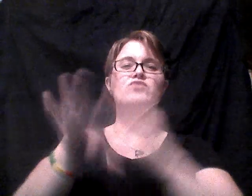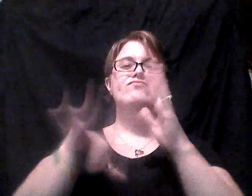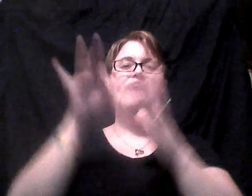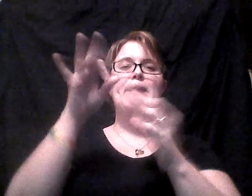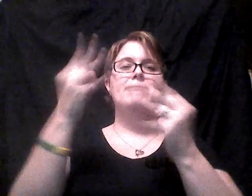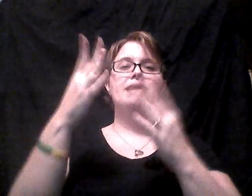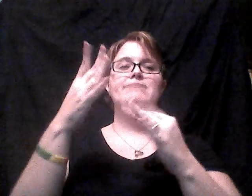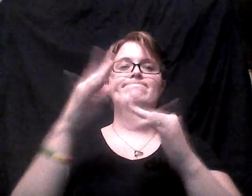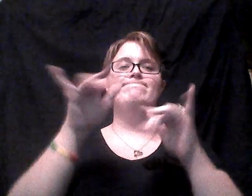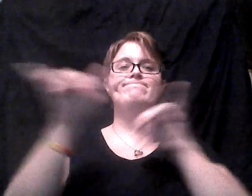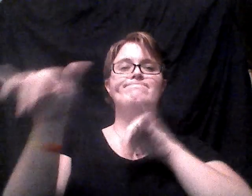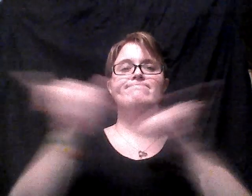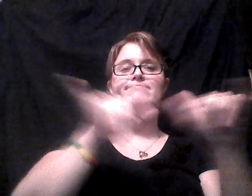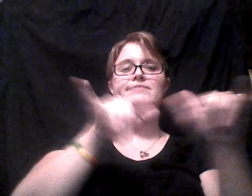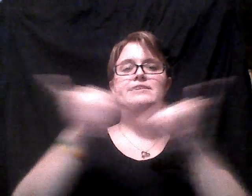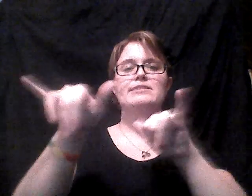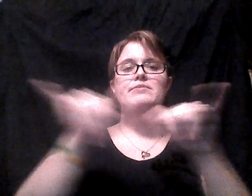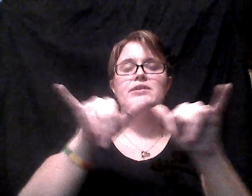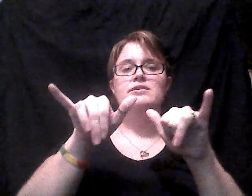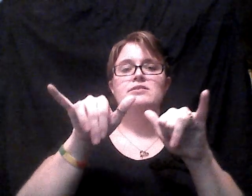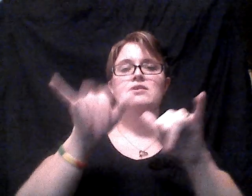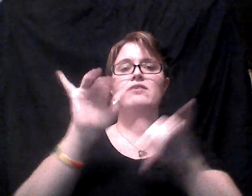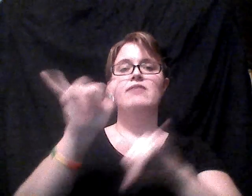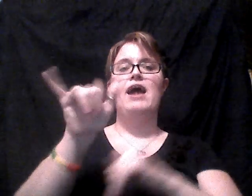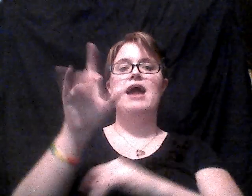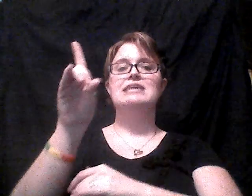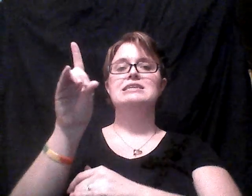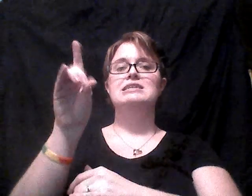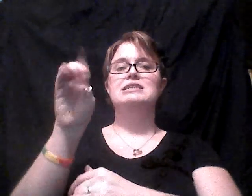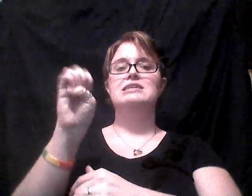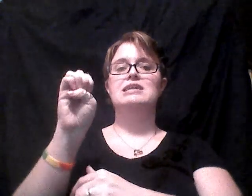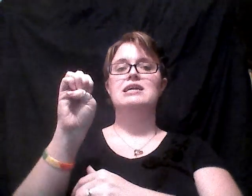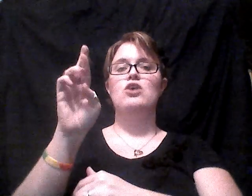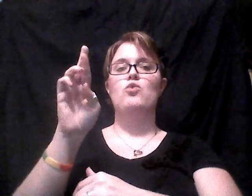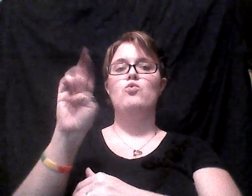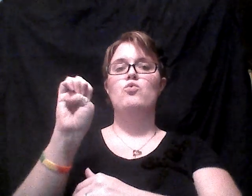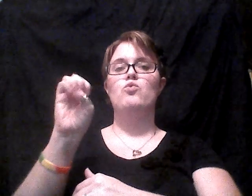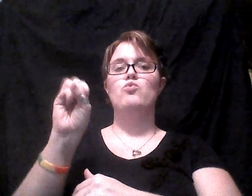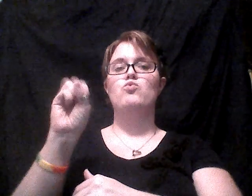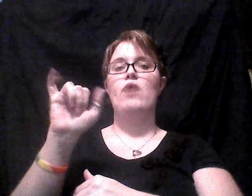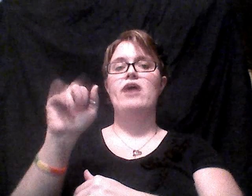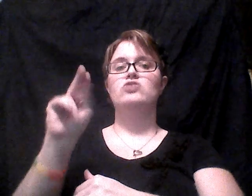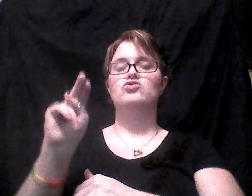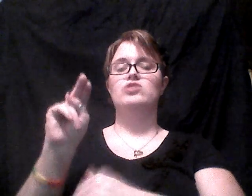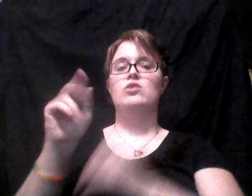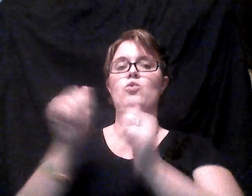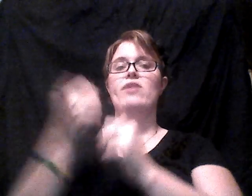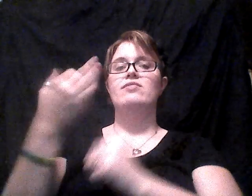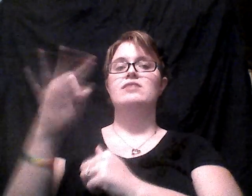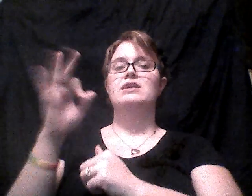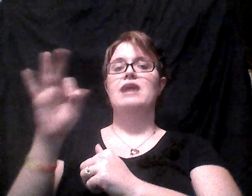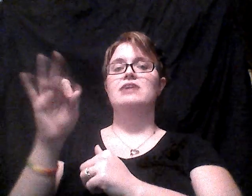depression, I don't know what to call it, depression, with the 1929 stock market crash Black Tuesday in October of